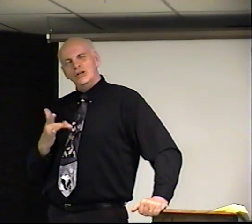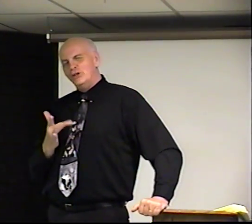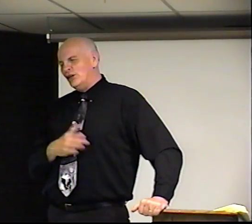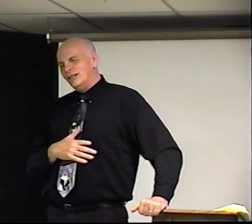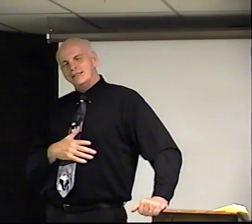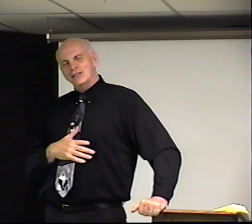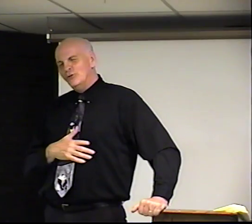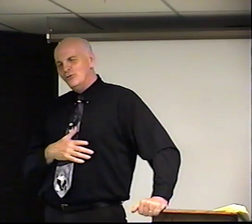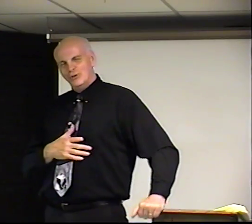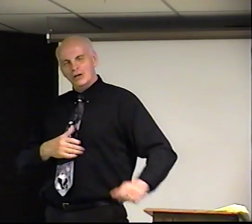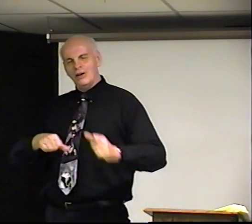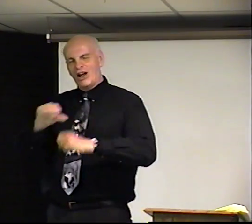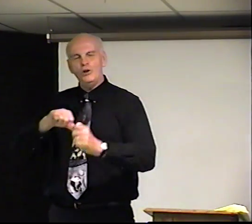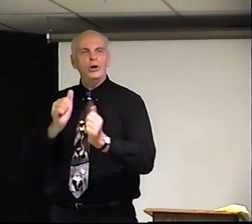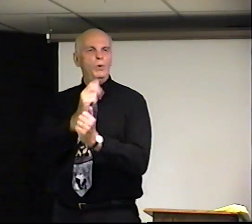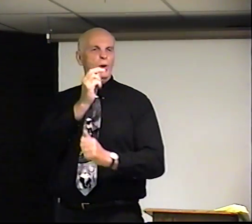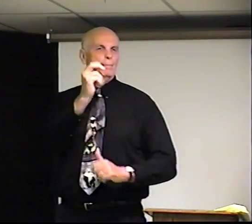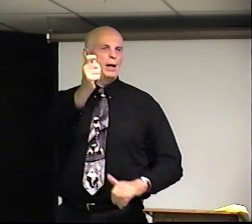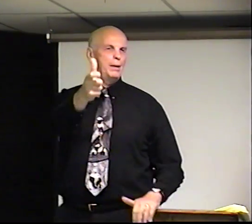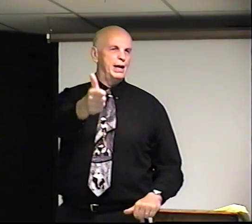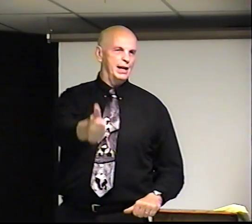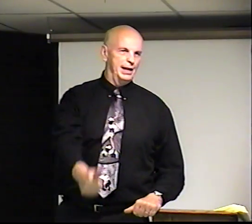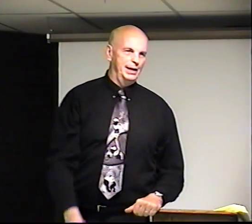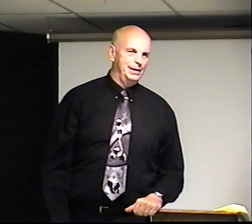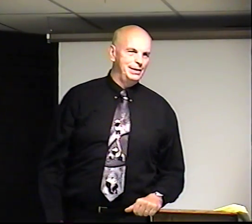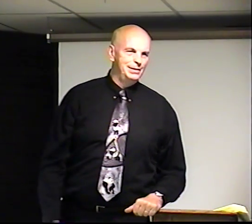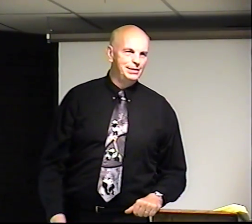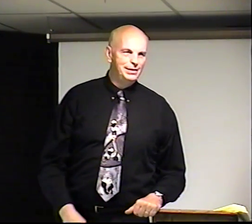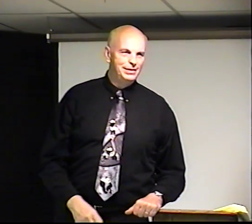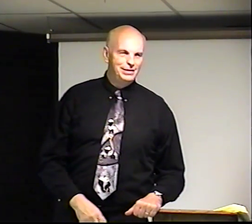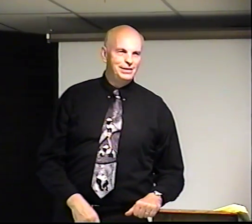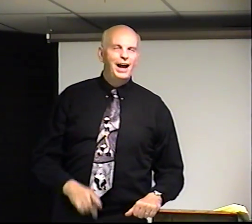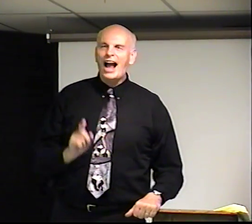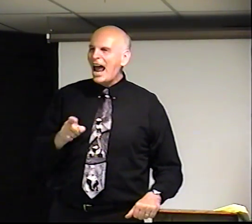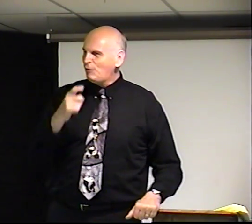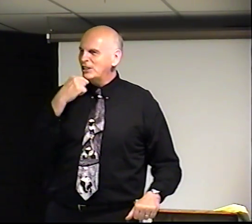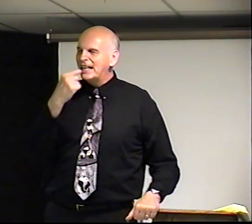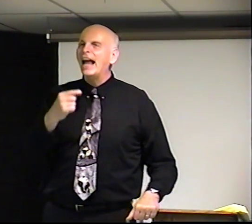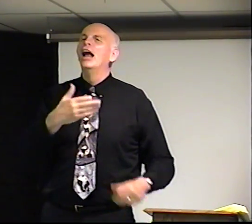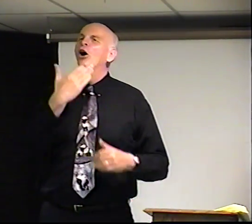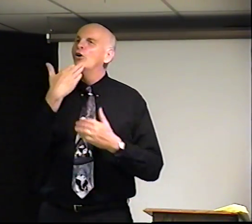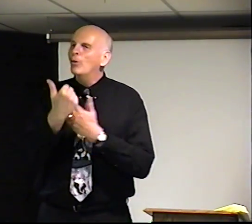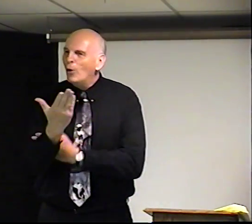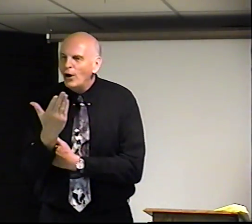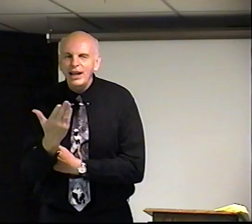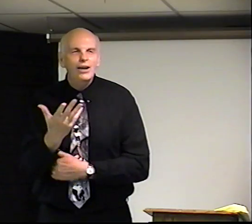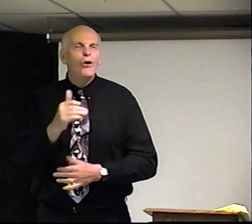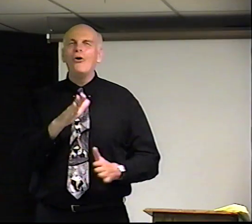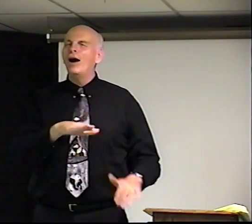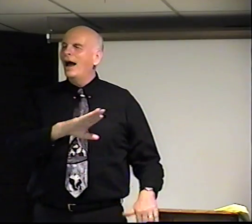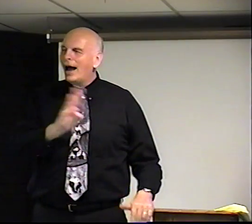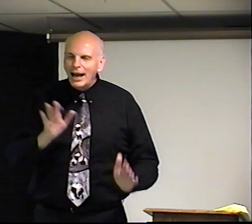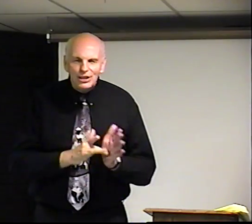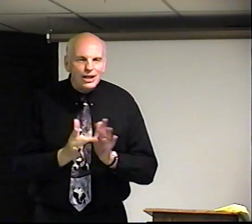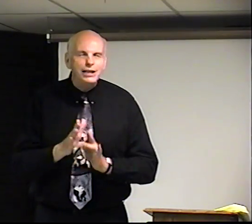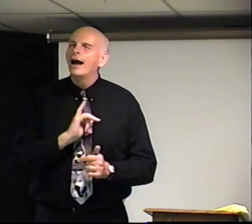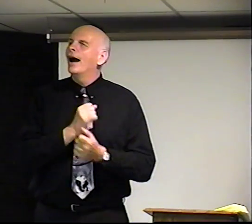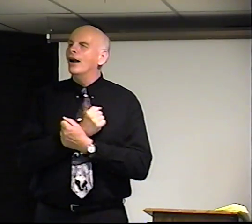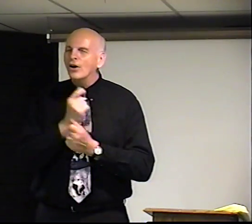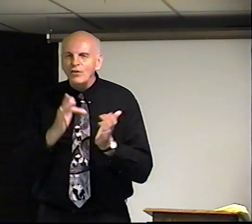Thank you, Sid. That's your friend. Have a day. Good morning, or hi, Sid. I love